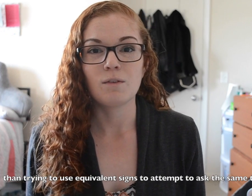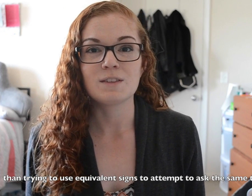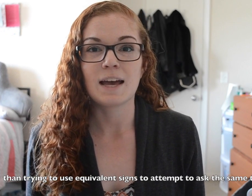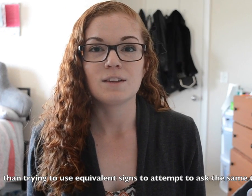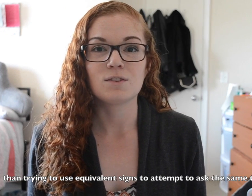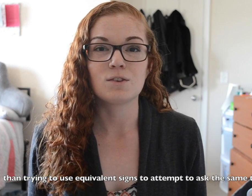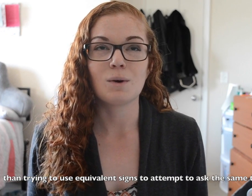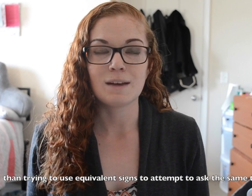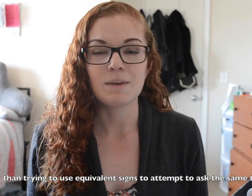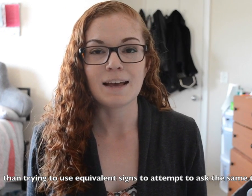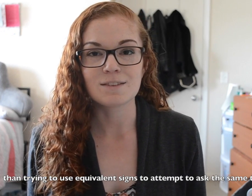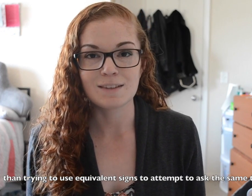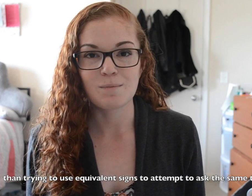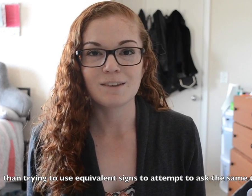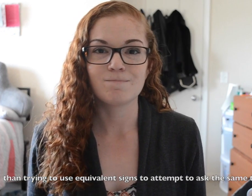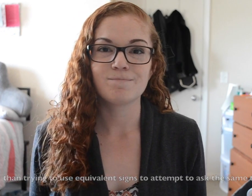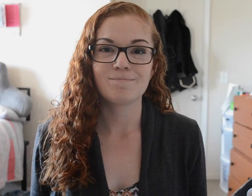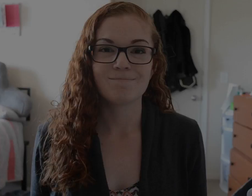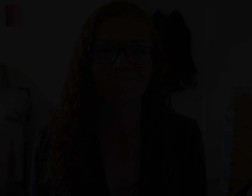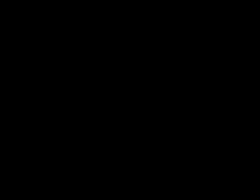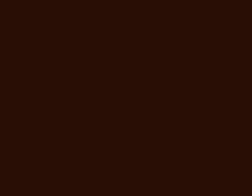equivalent signs to attempt to ask the same thing.